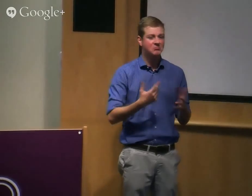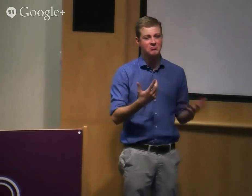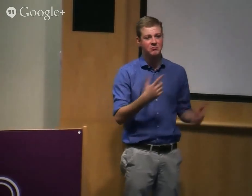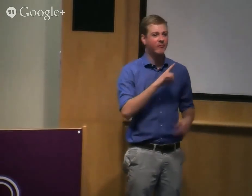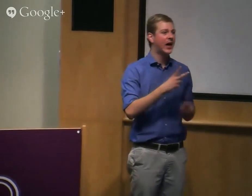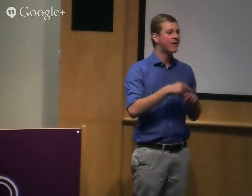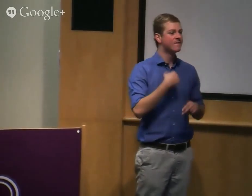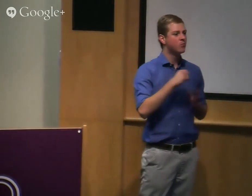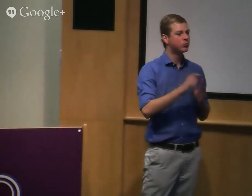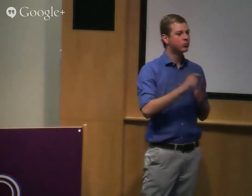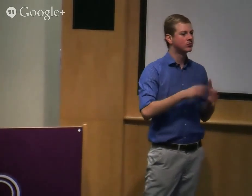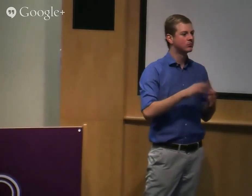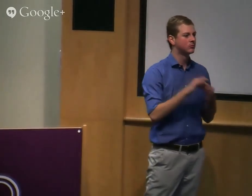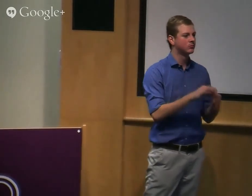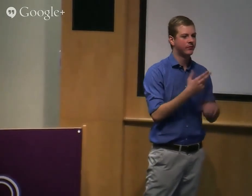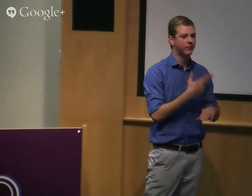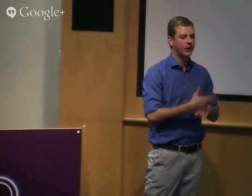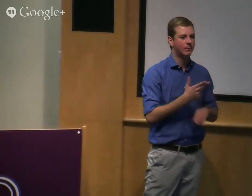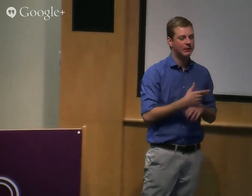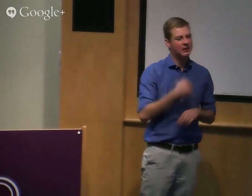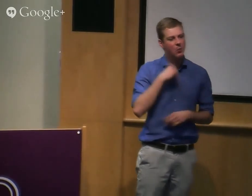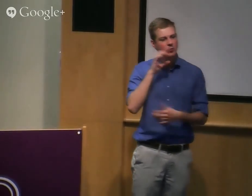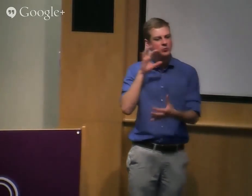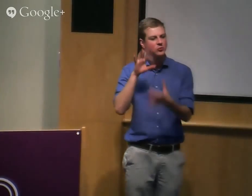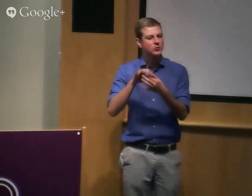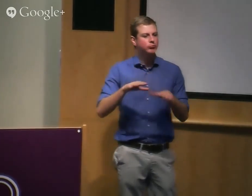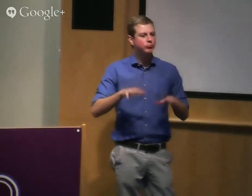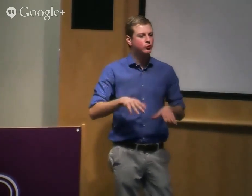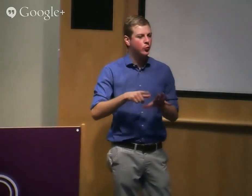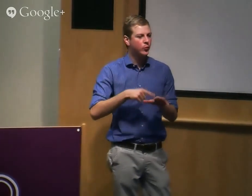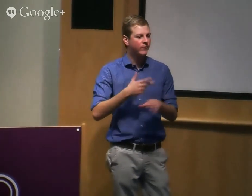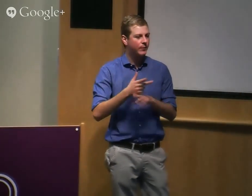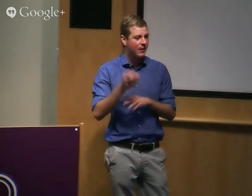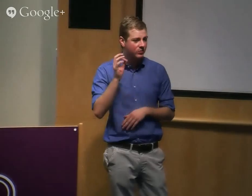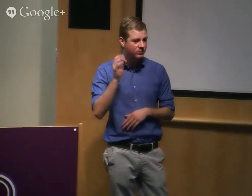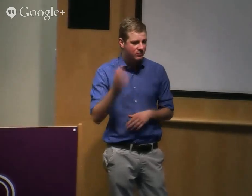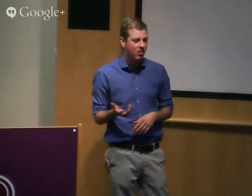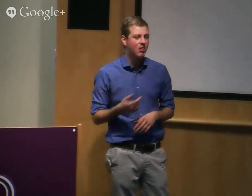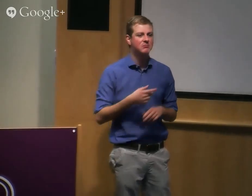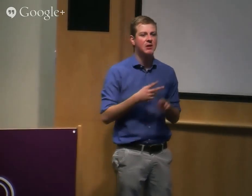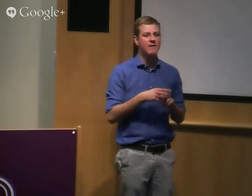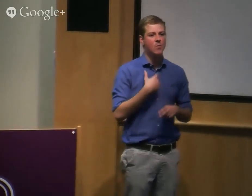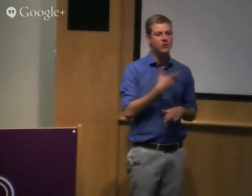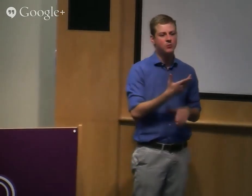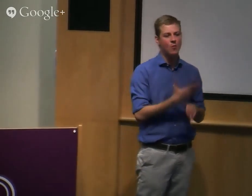When we apply for funding, we apply for individual projects. So supposing I was doing a filming project, then there's the filming